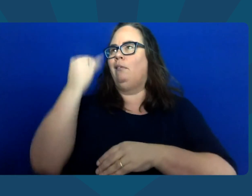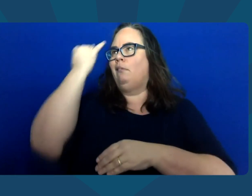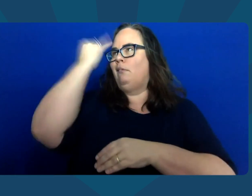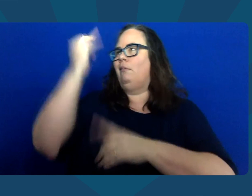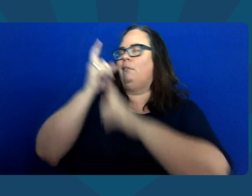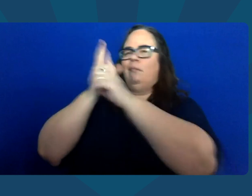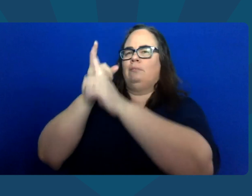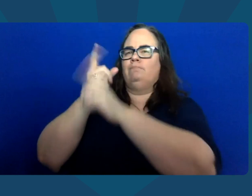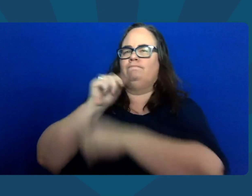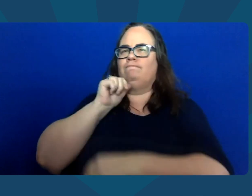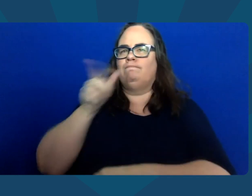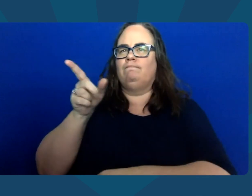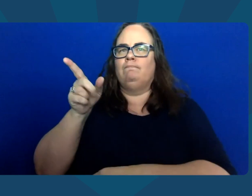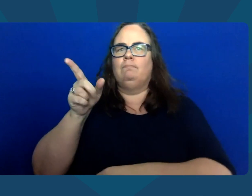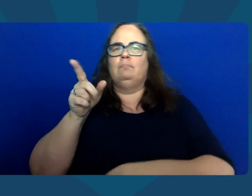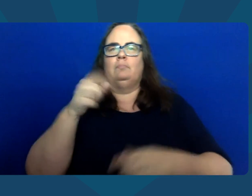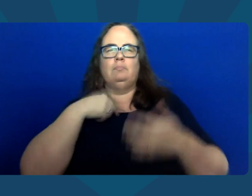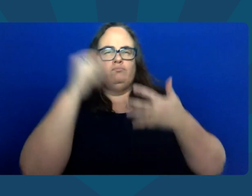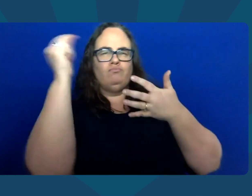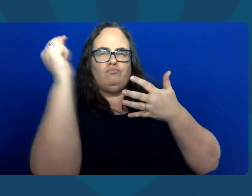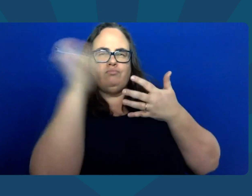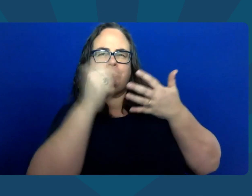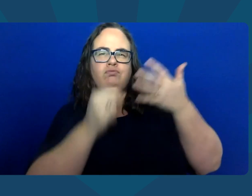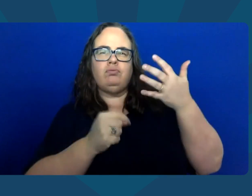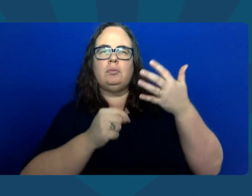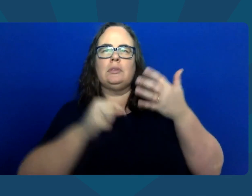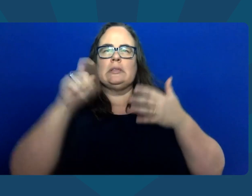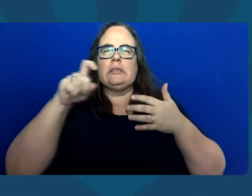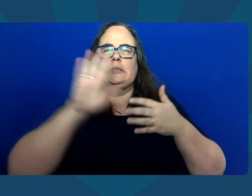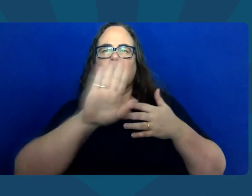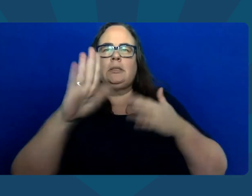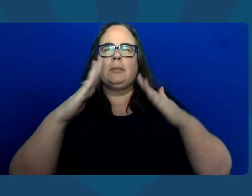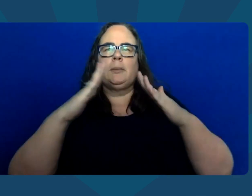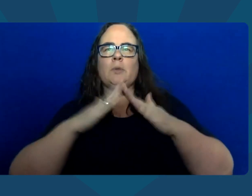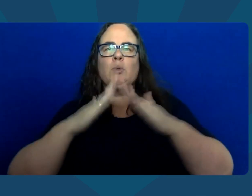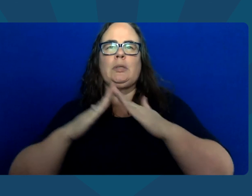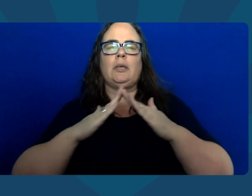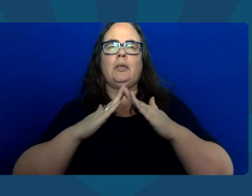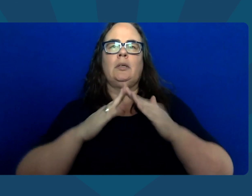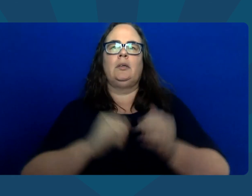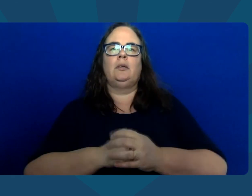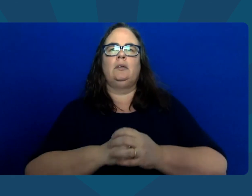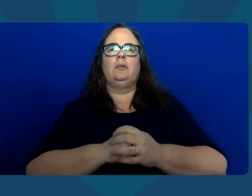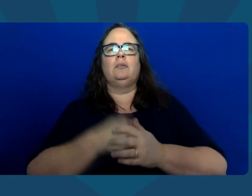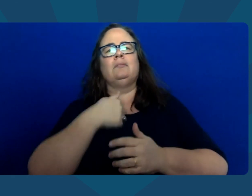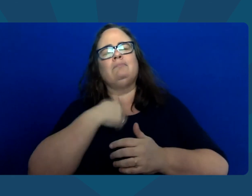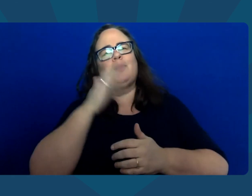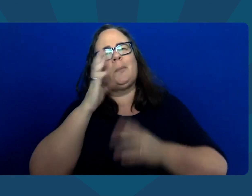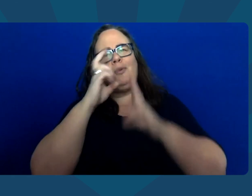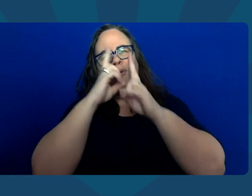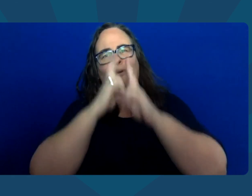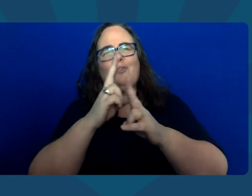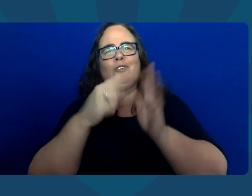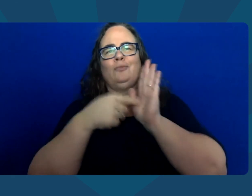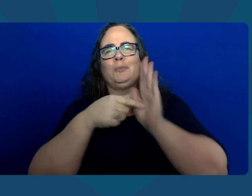a single platform, but encompassing all needs of the community. I would be honored